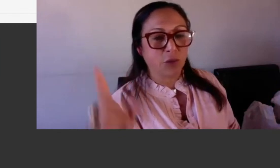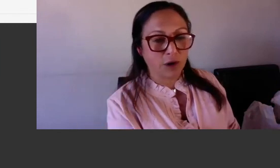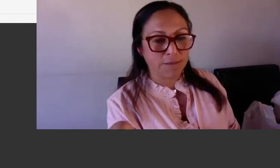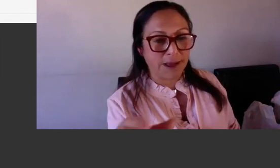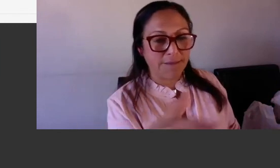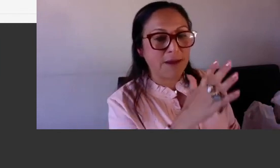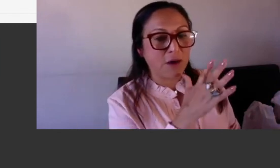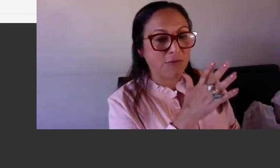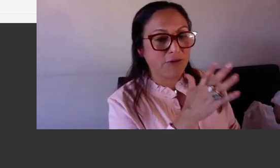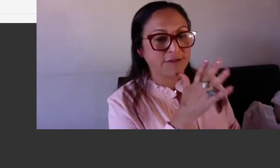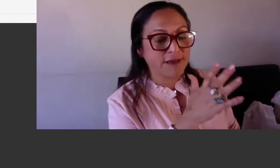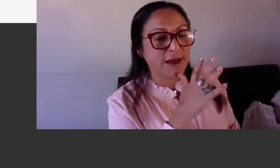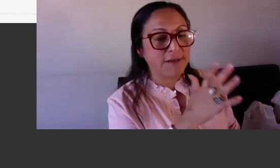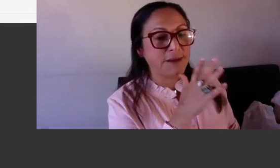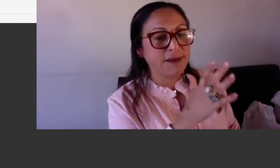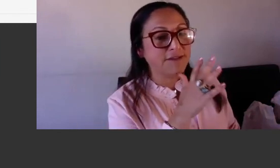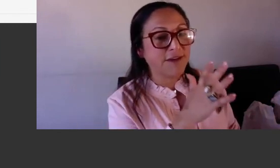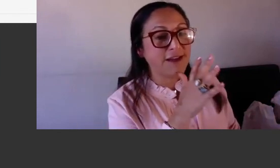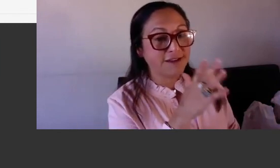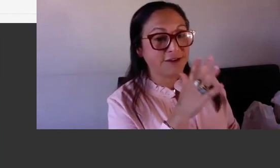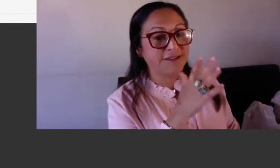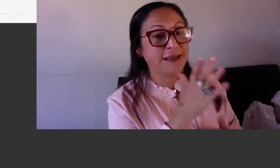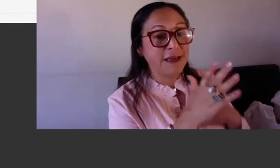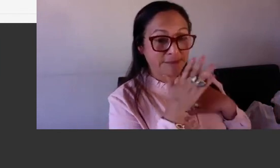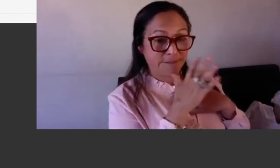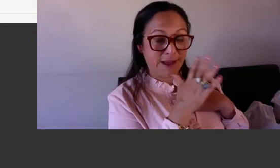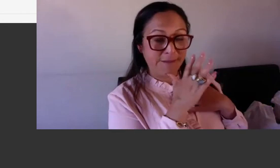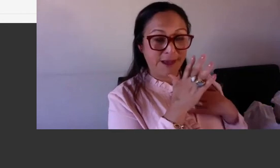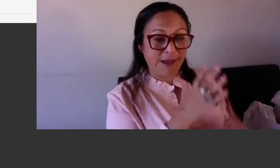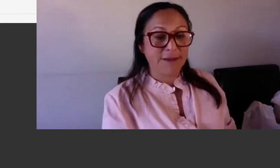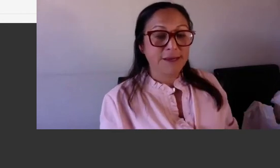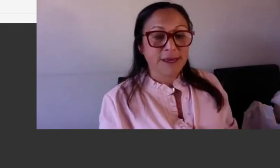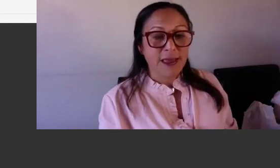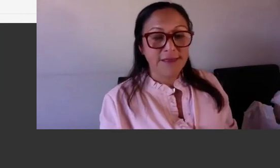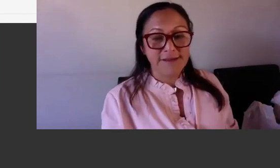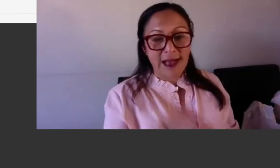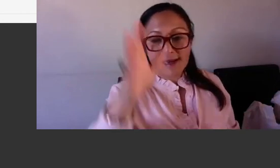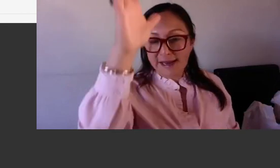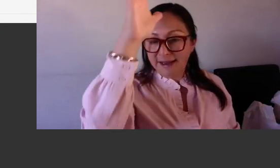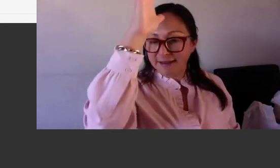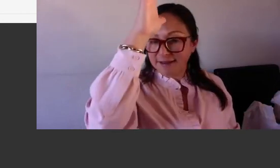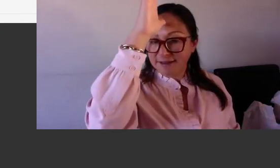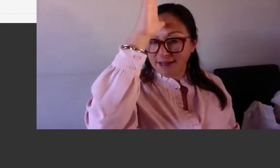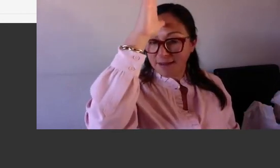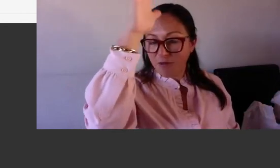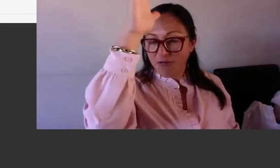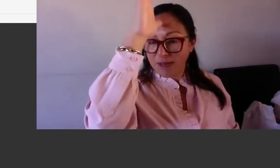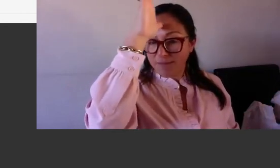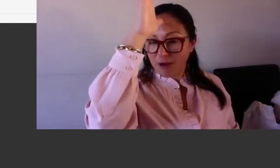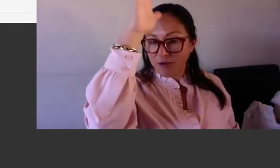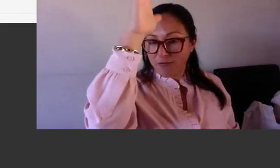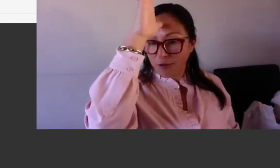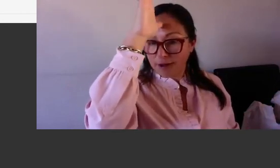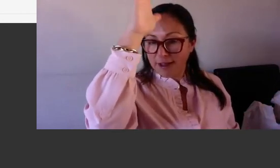the word mama over the sign, but it's fine because you can say mama. And then daddy is the same